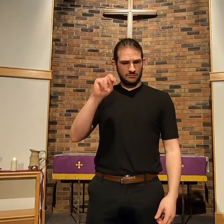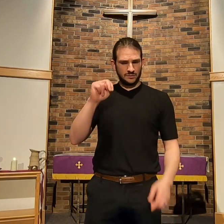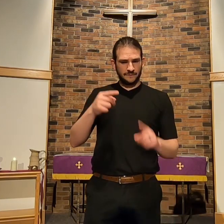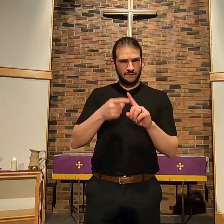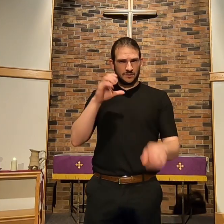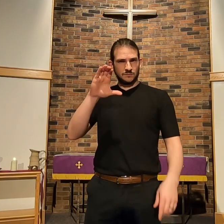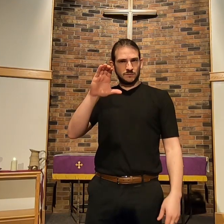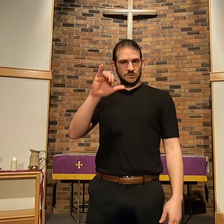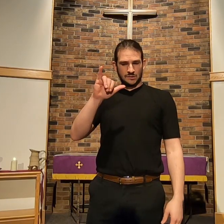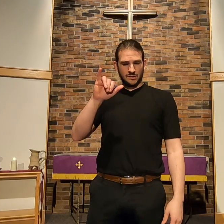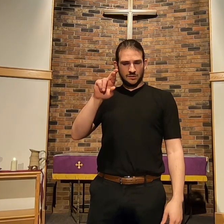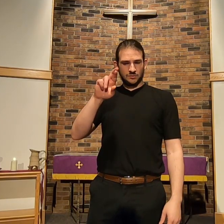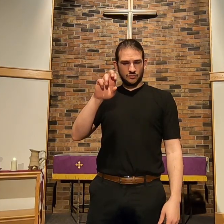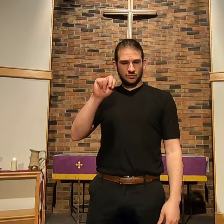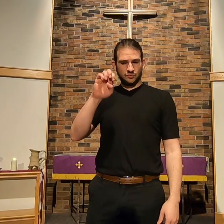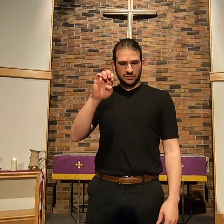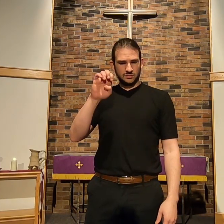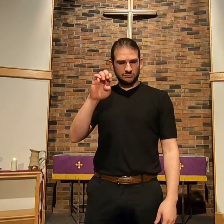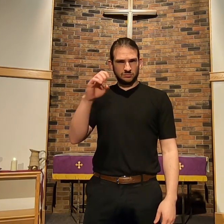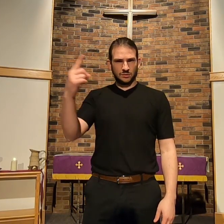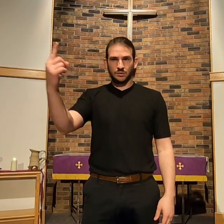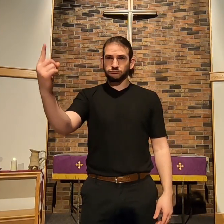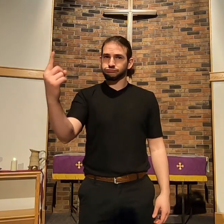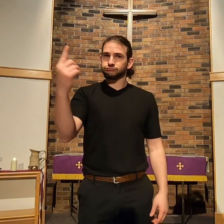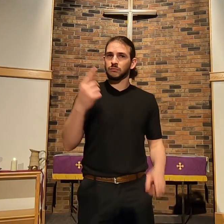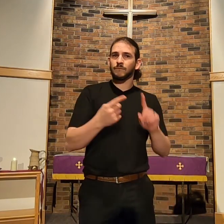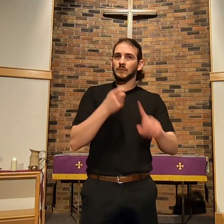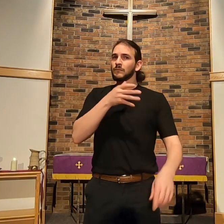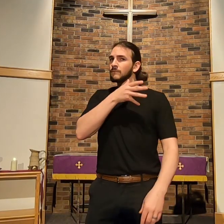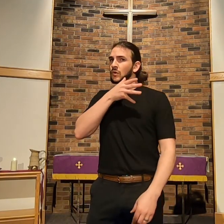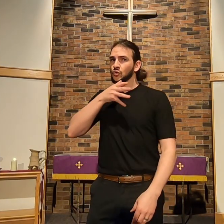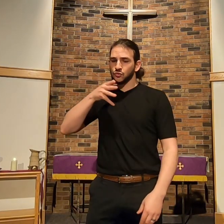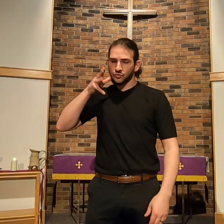Simon from Cyrene happened to be coming in from a farm,